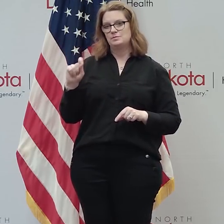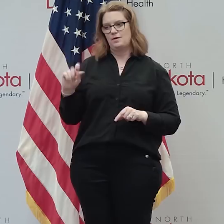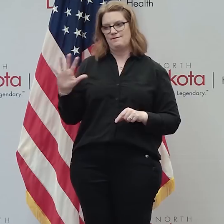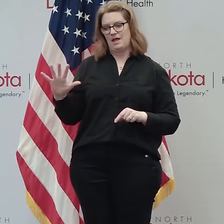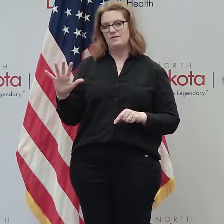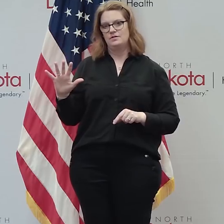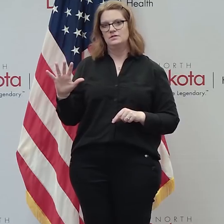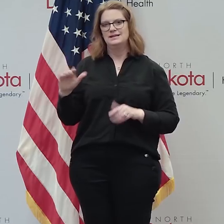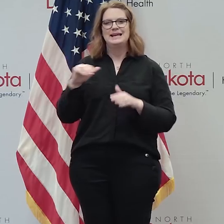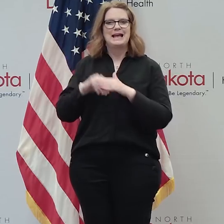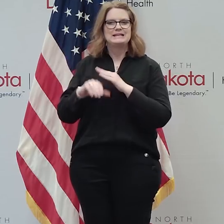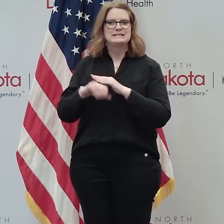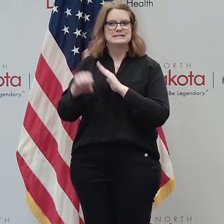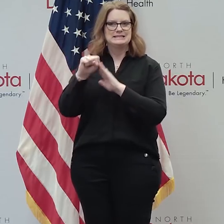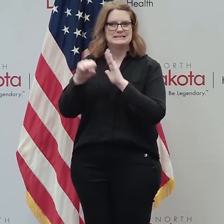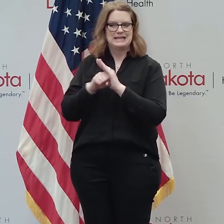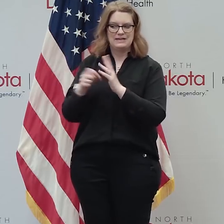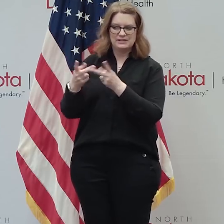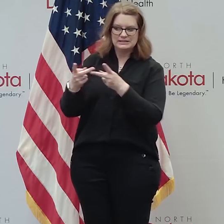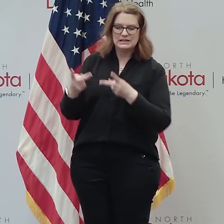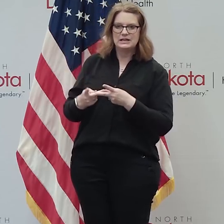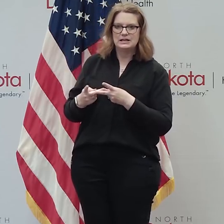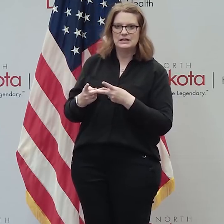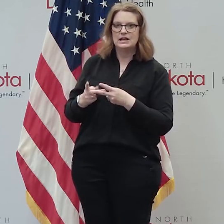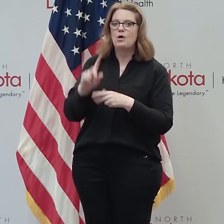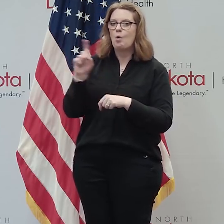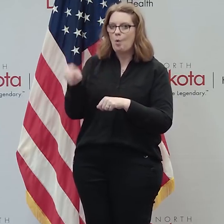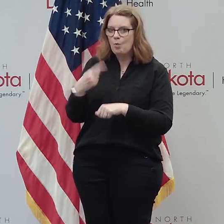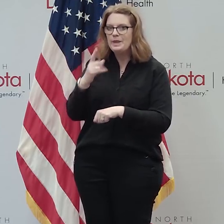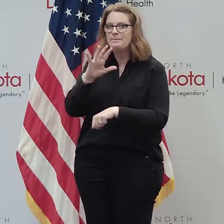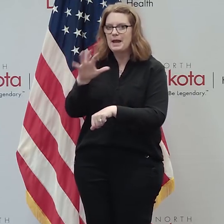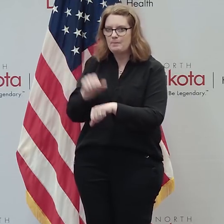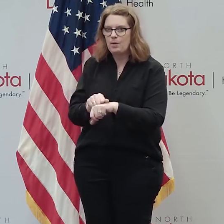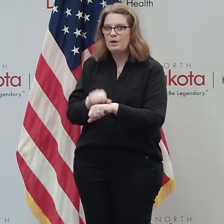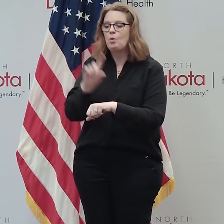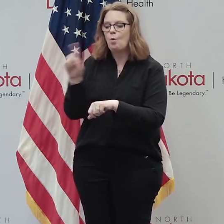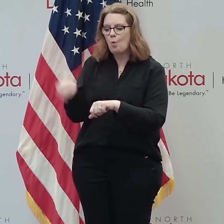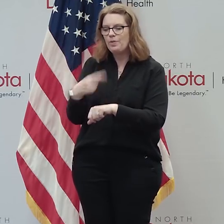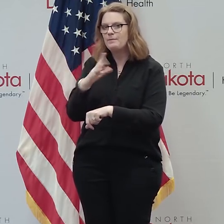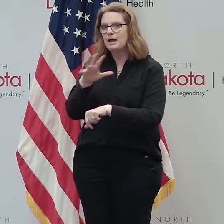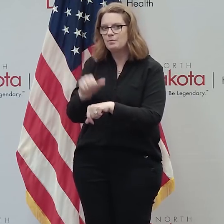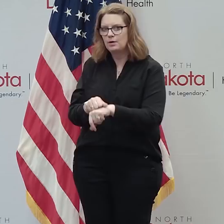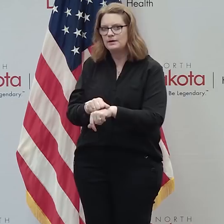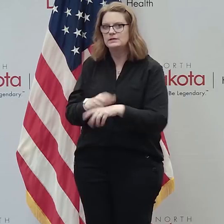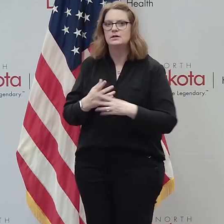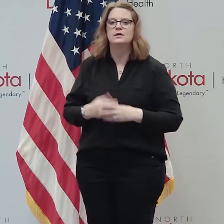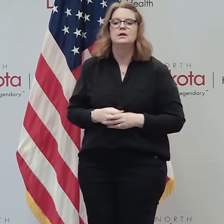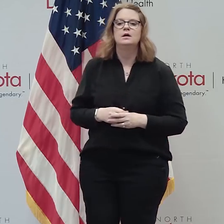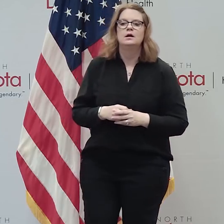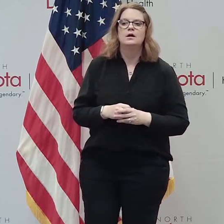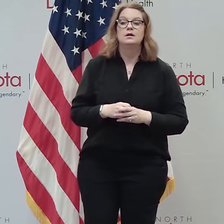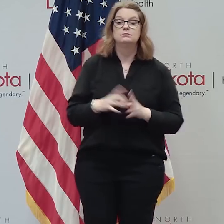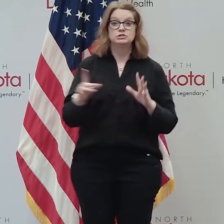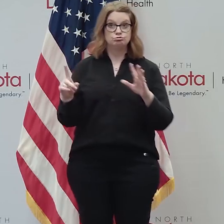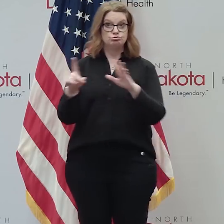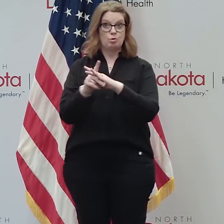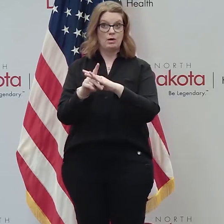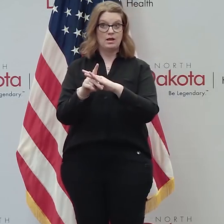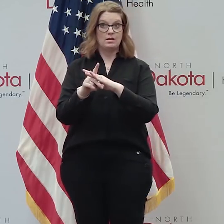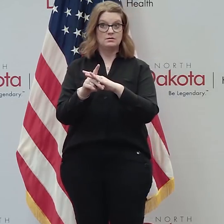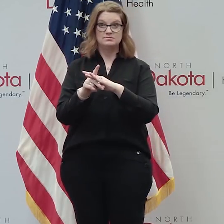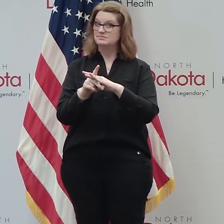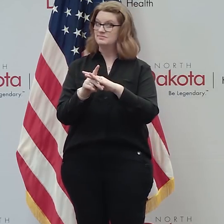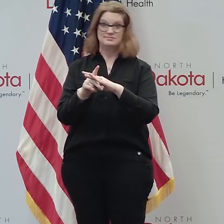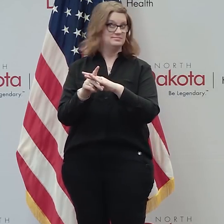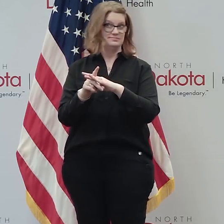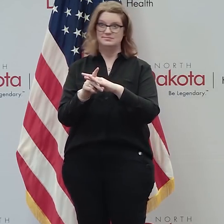2020-06.5, access to state facilities is by appointment only. And so again, showing up is not going to